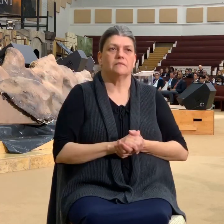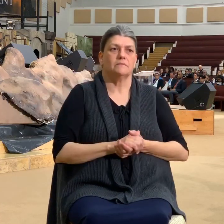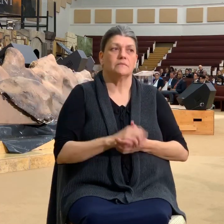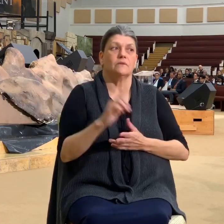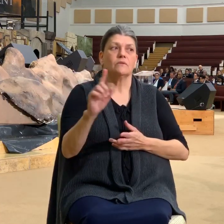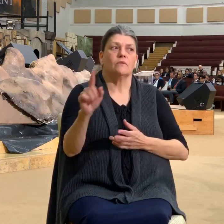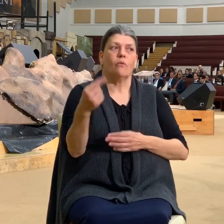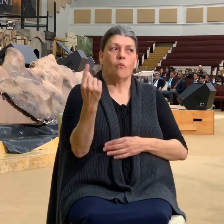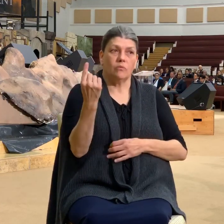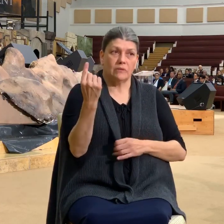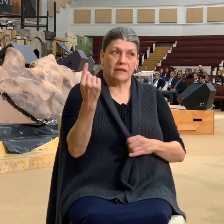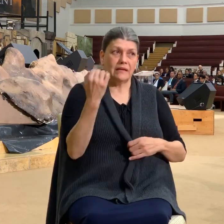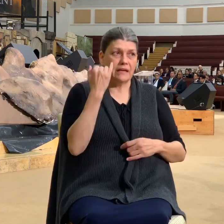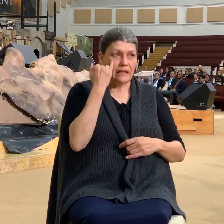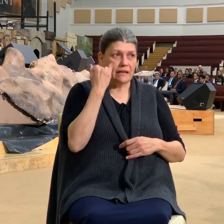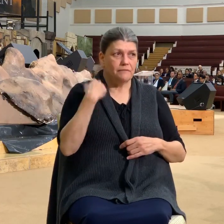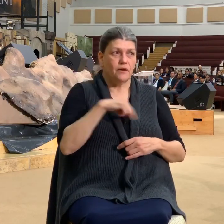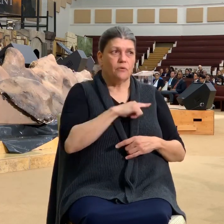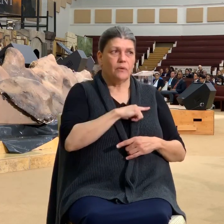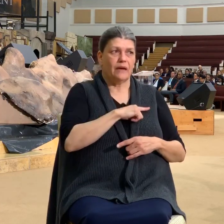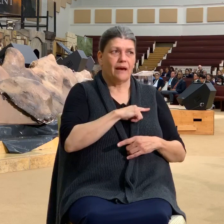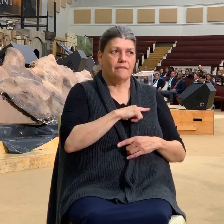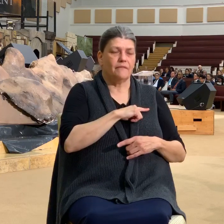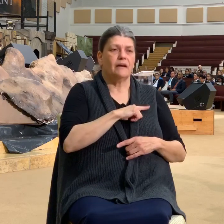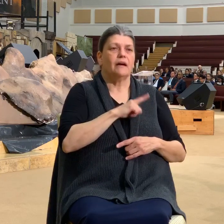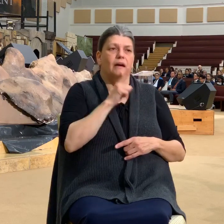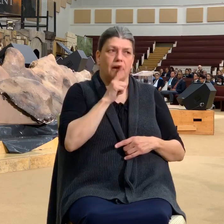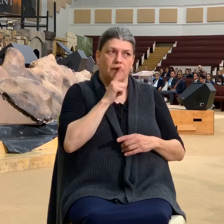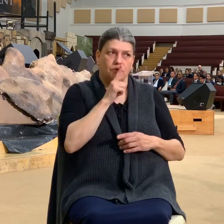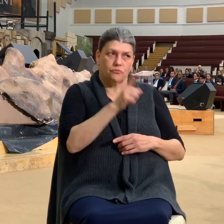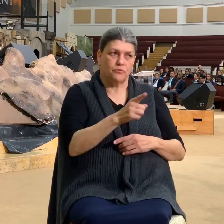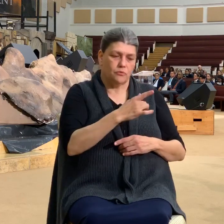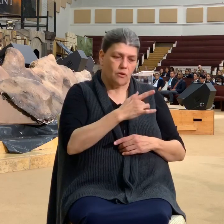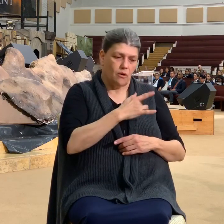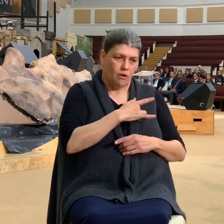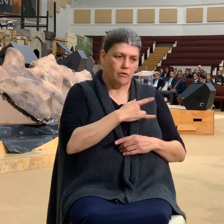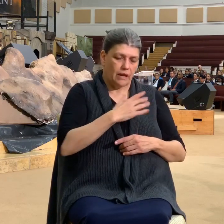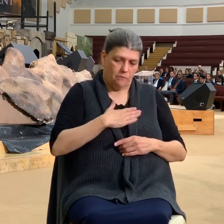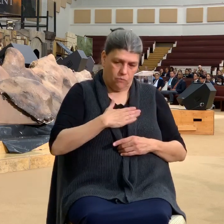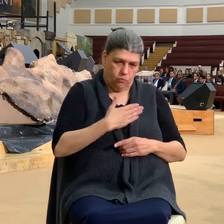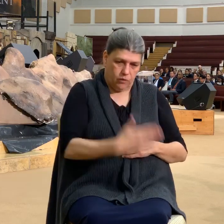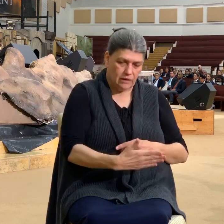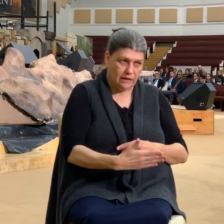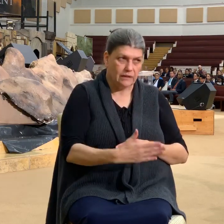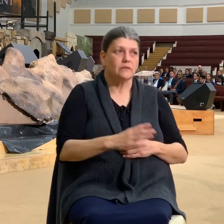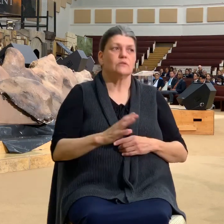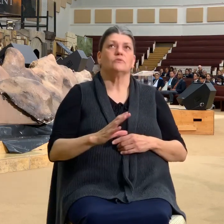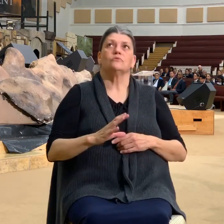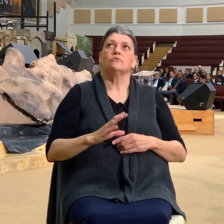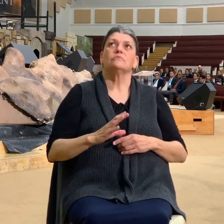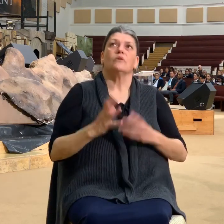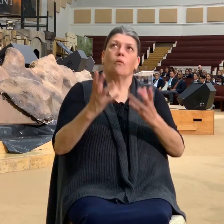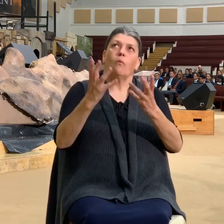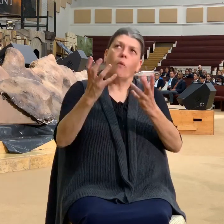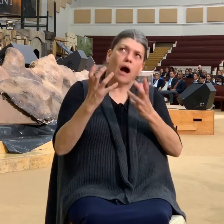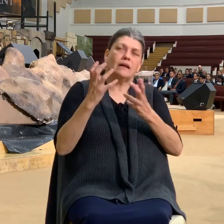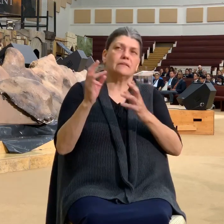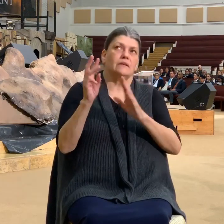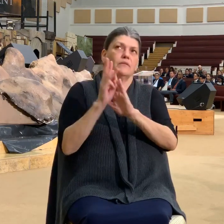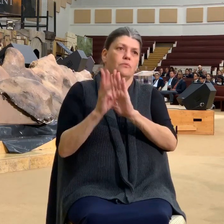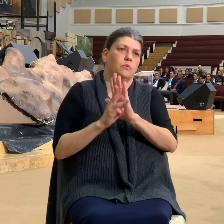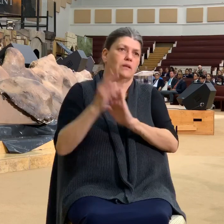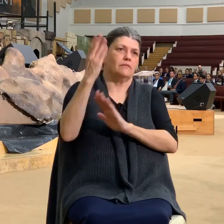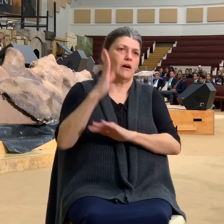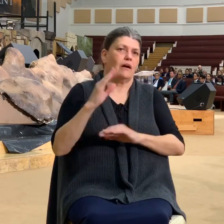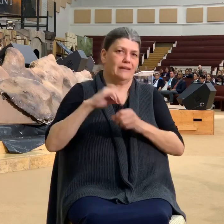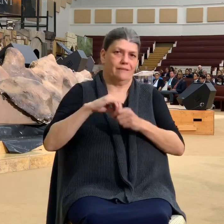Only if we have a sincere heart and we are really in pursuit of the will of God. One of the greatest